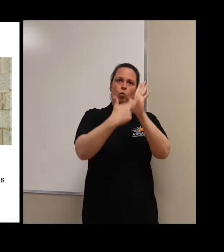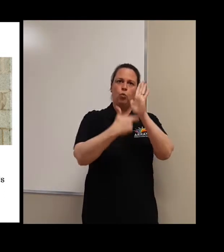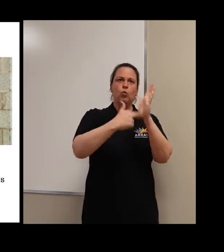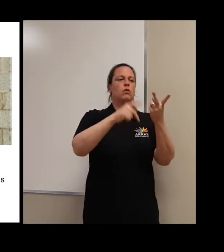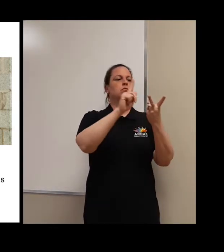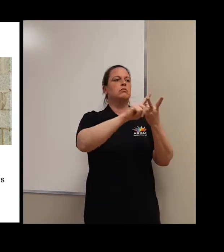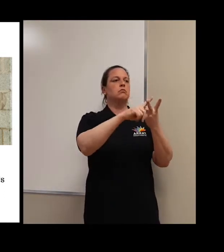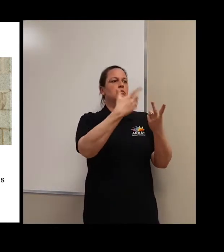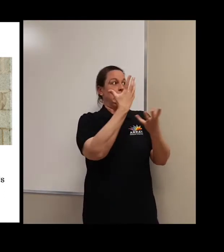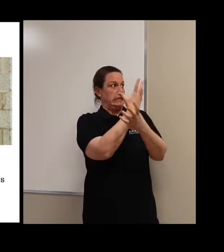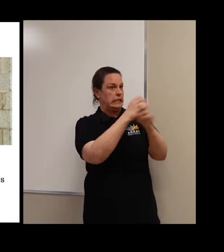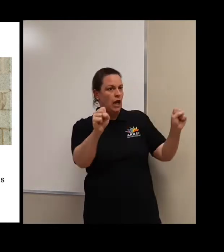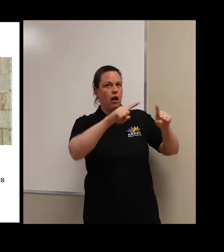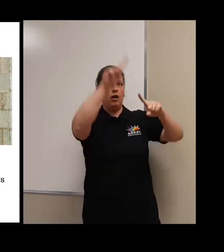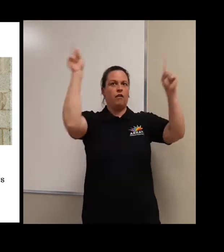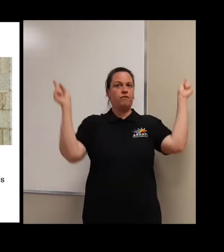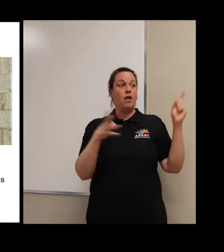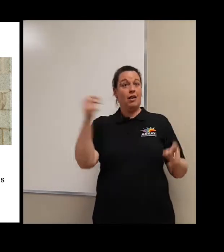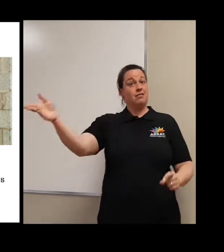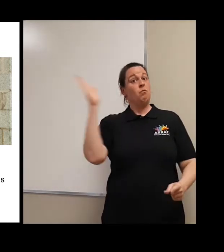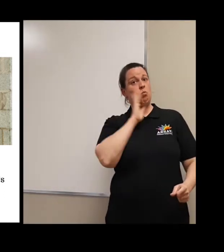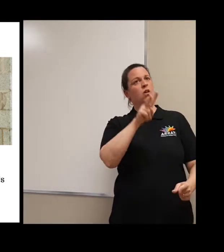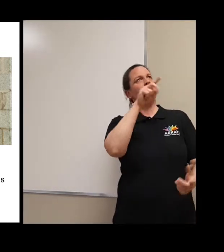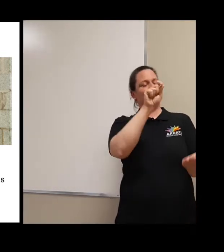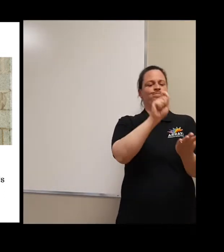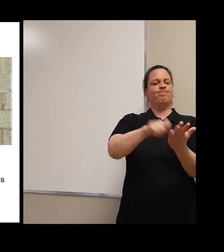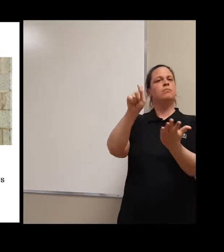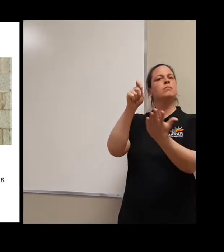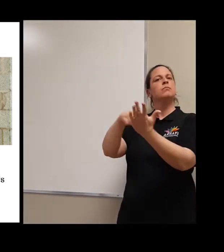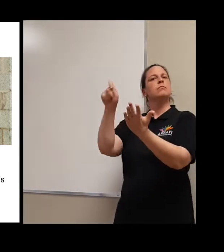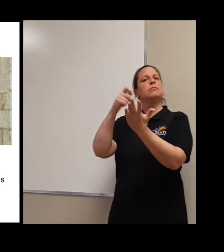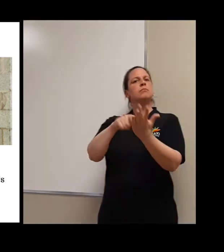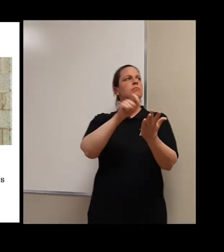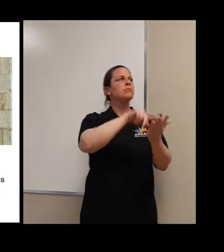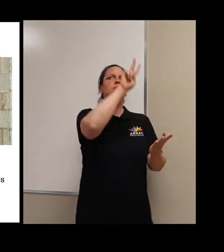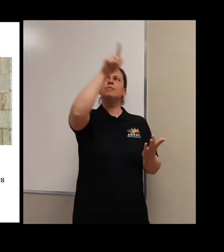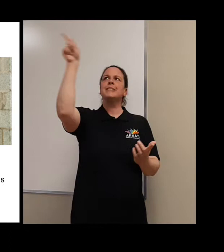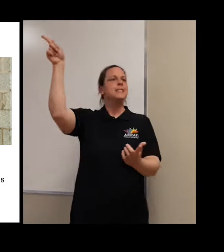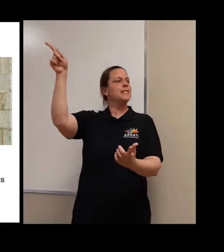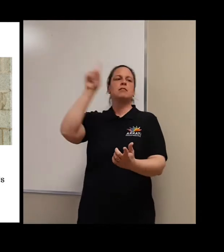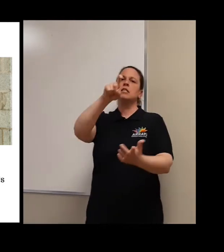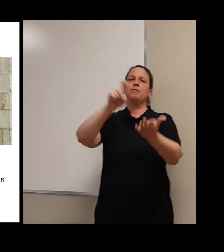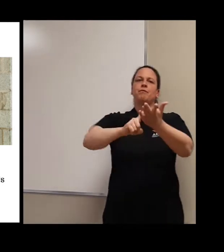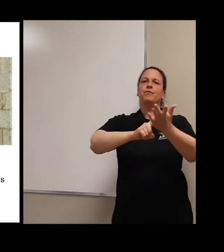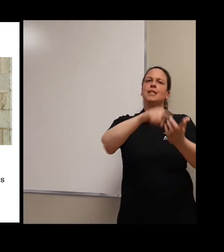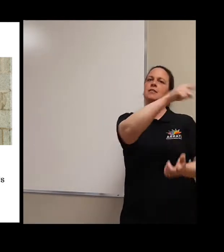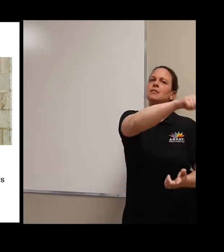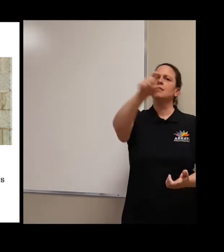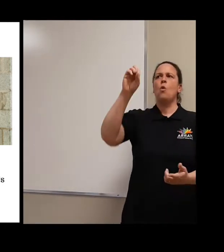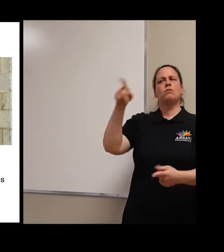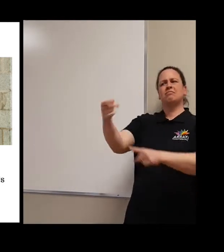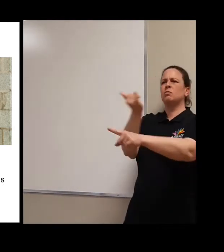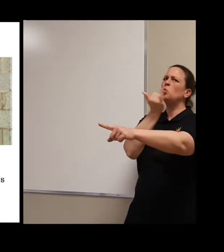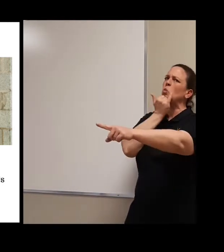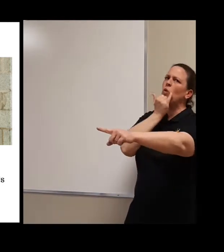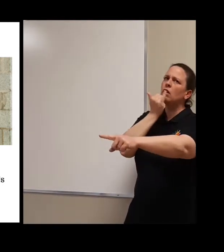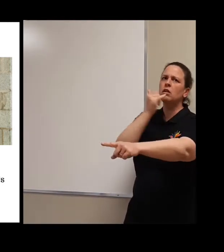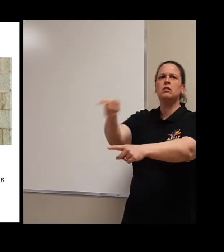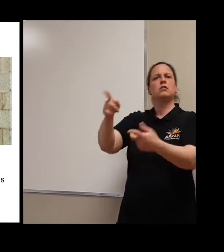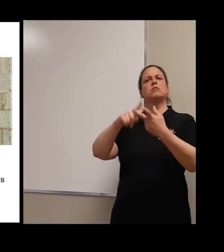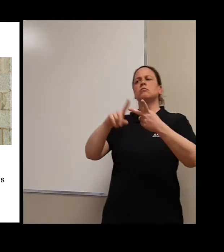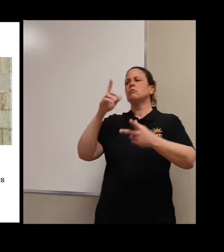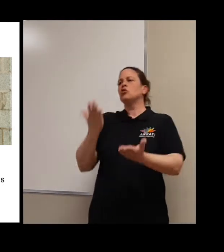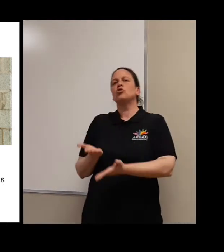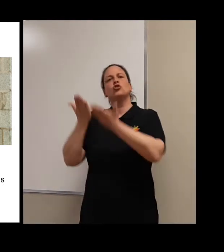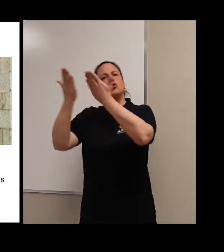to complete investigations. They're there to make sure everyone is following the safety rules. Inspectors identify